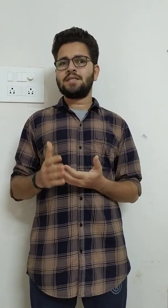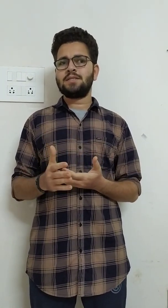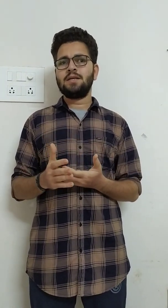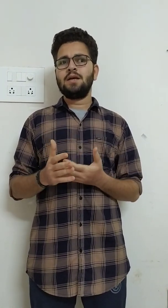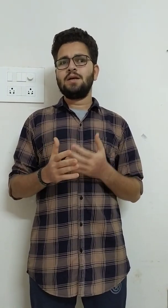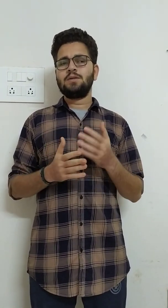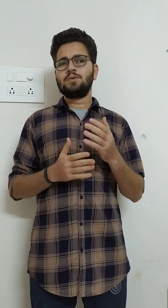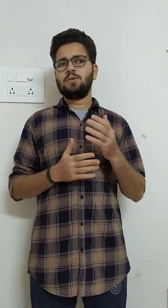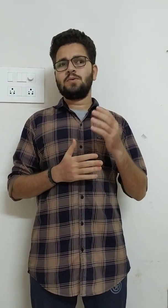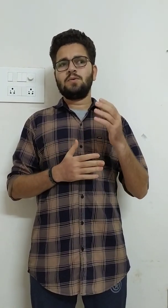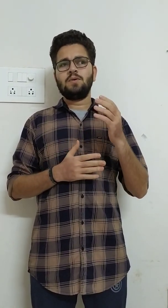scientist. So